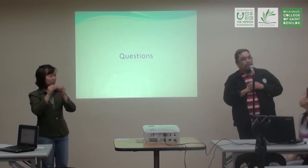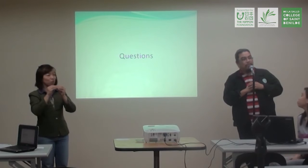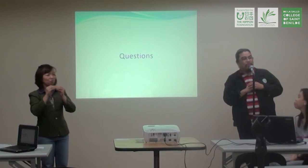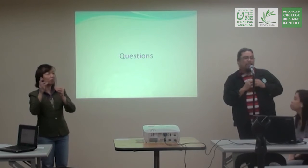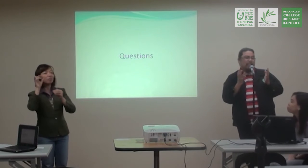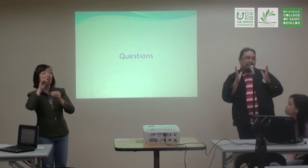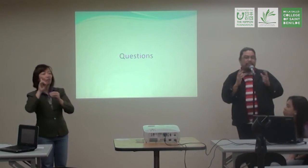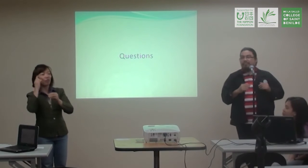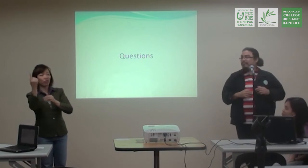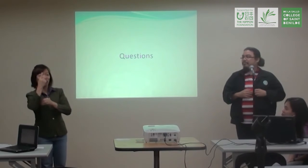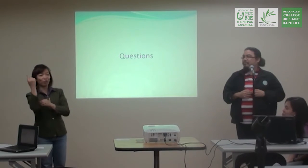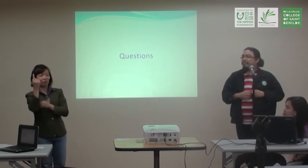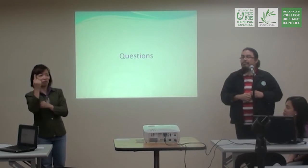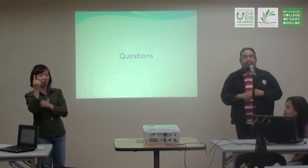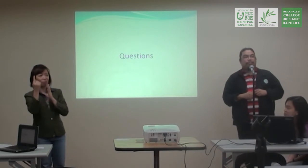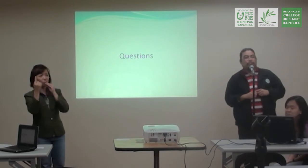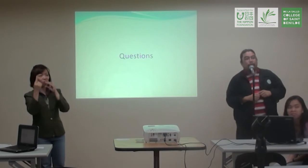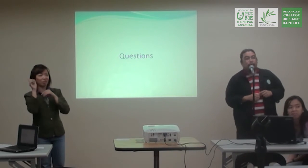hearing